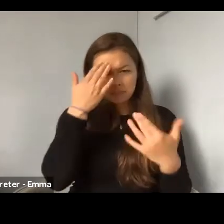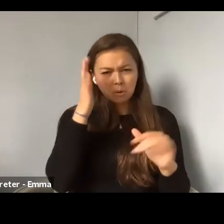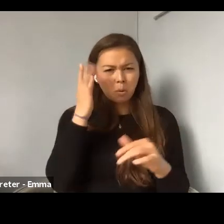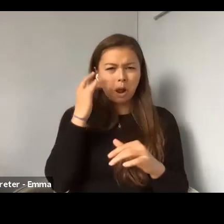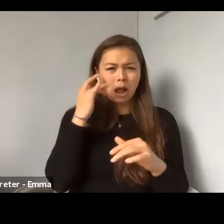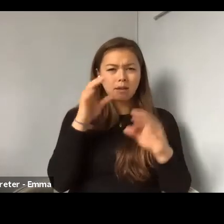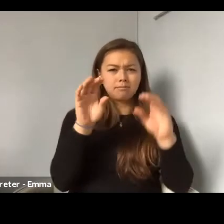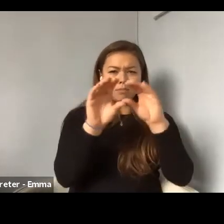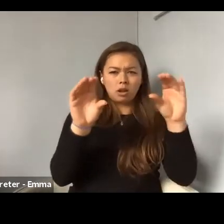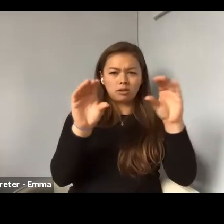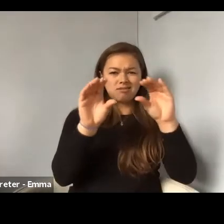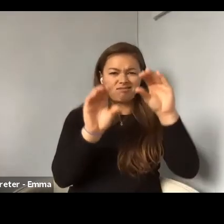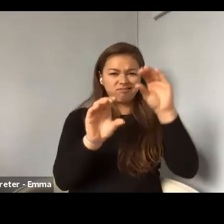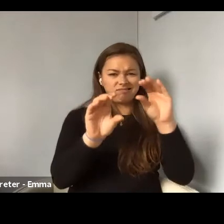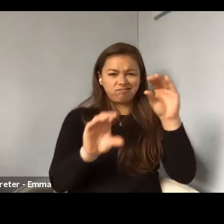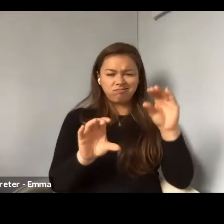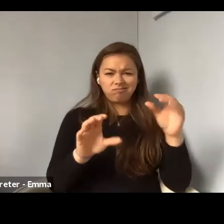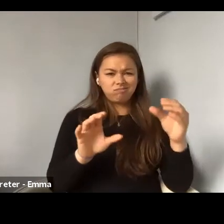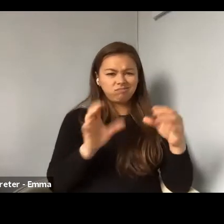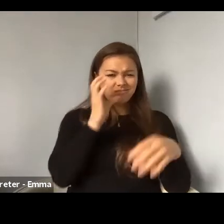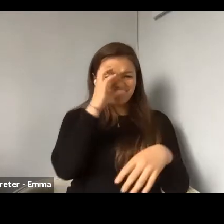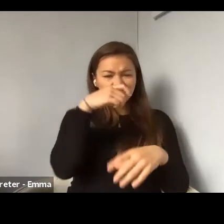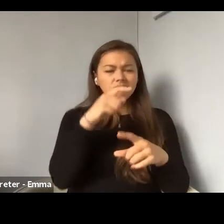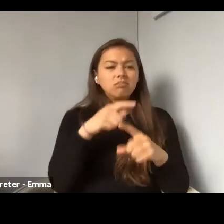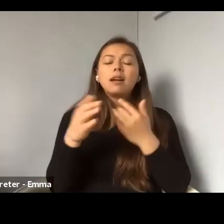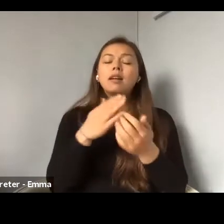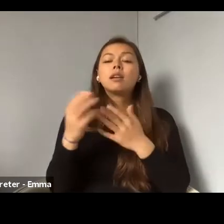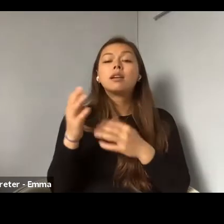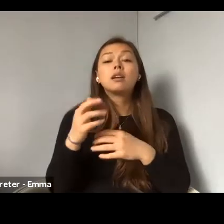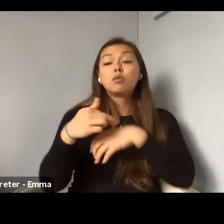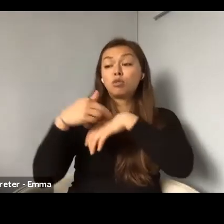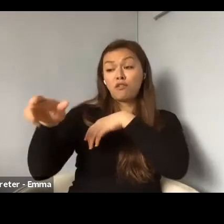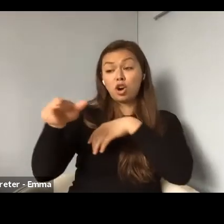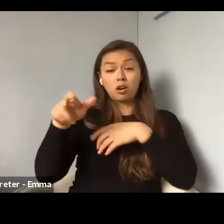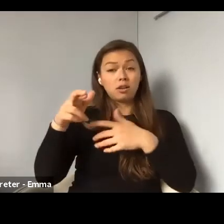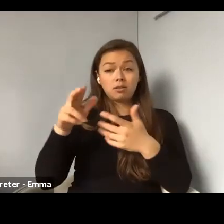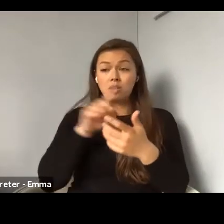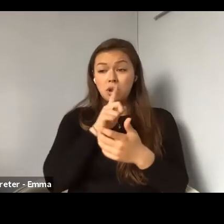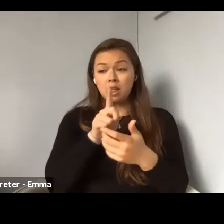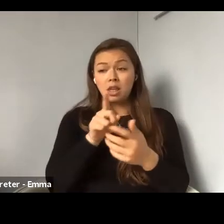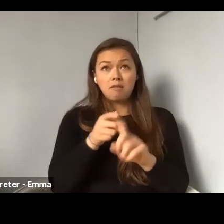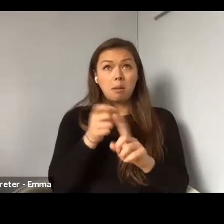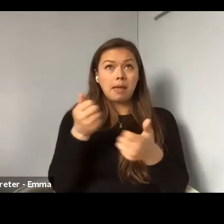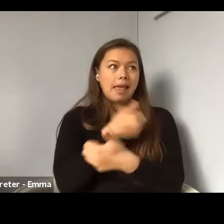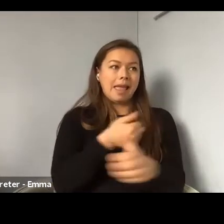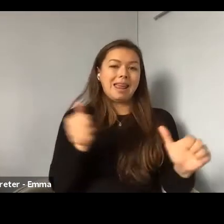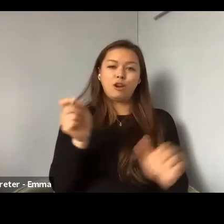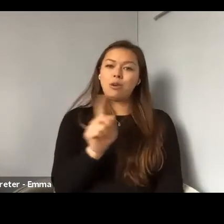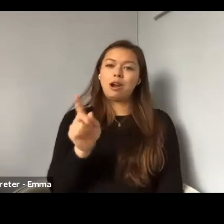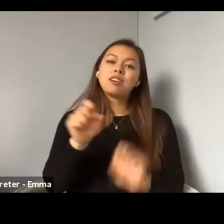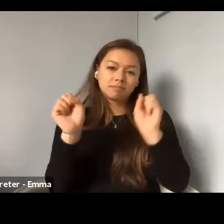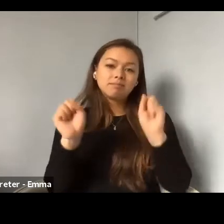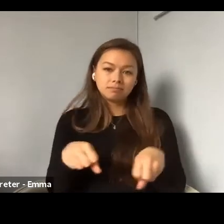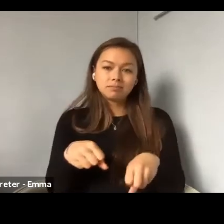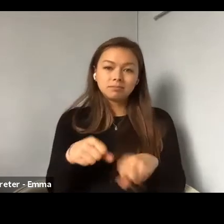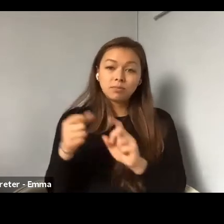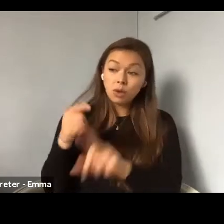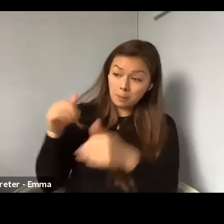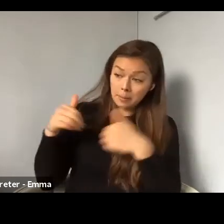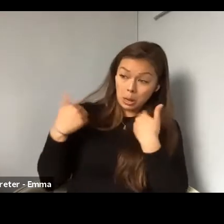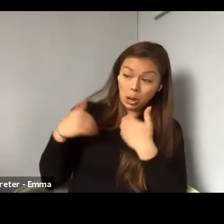anyway, so as far as referral information, referrals can come from essentially anywhere. They can come from the young person themselves. It can